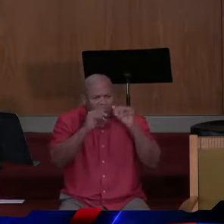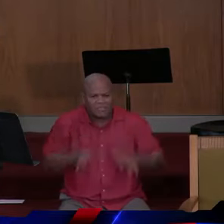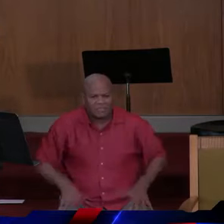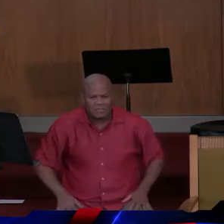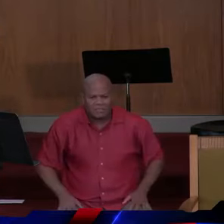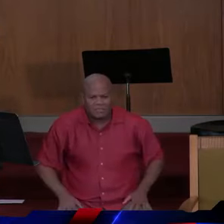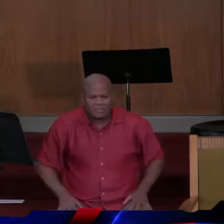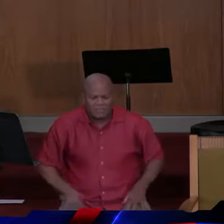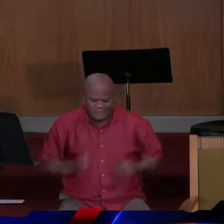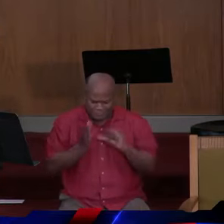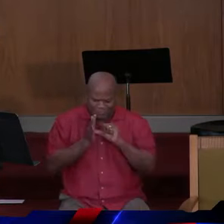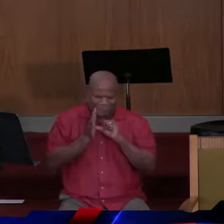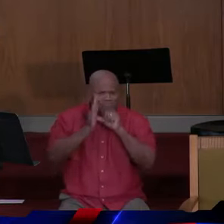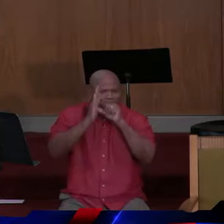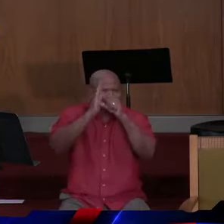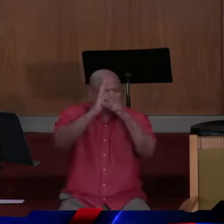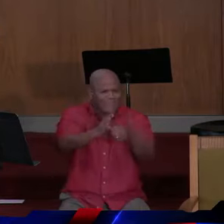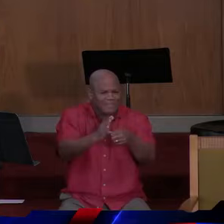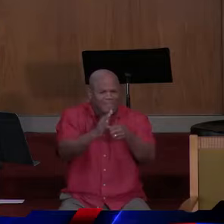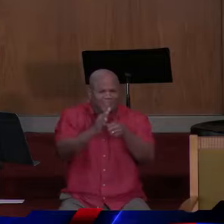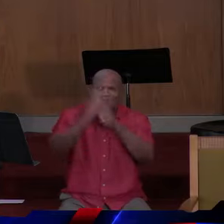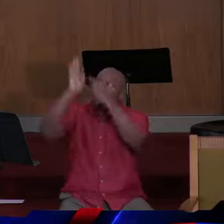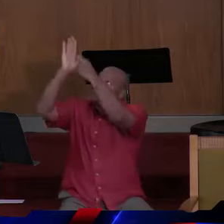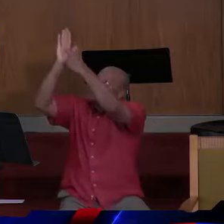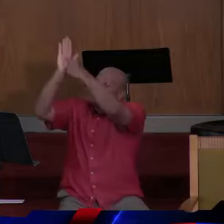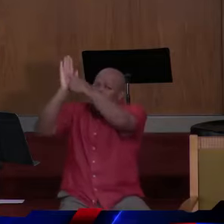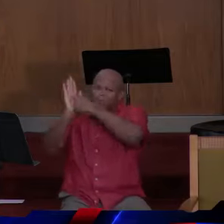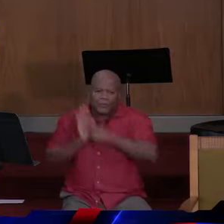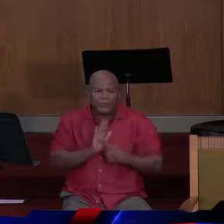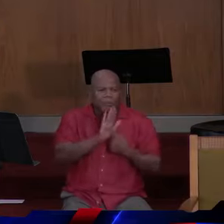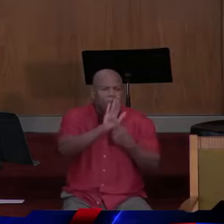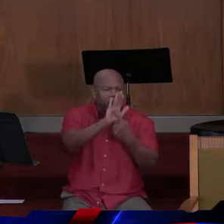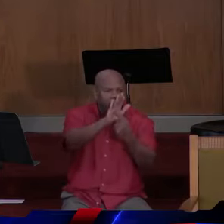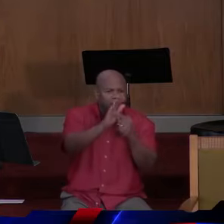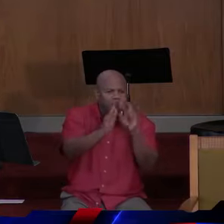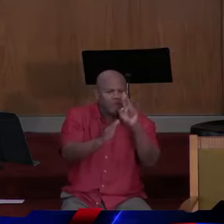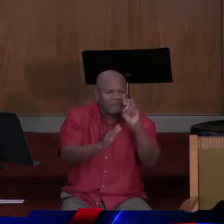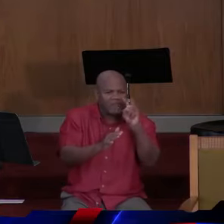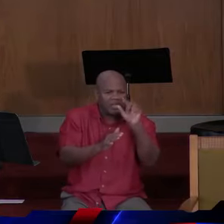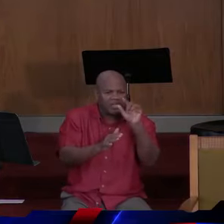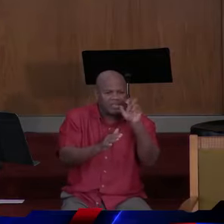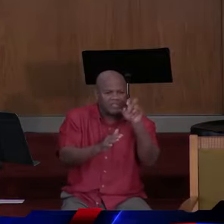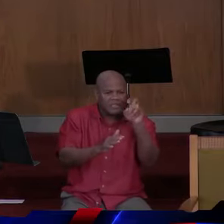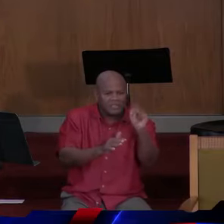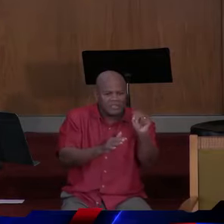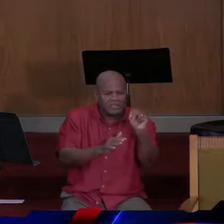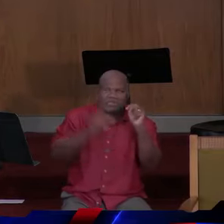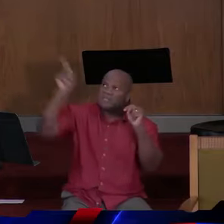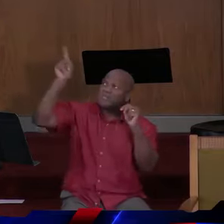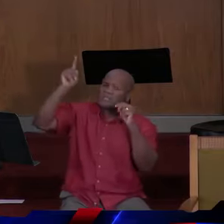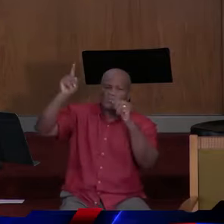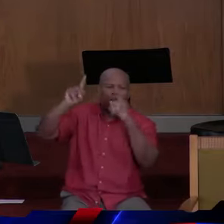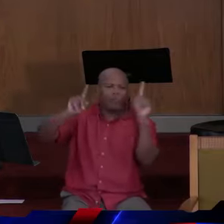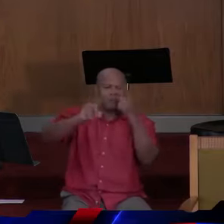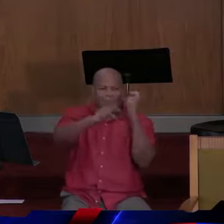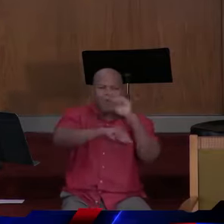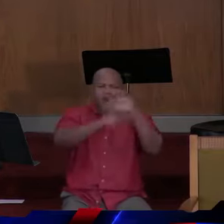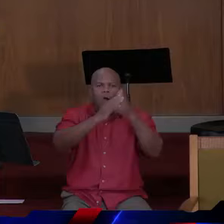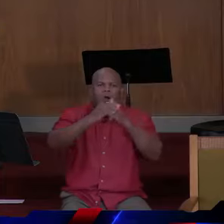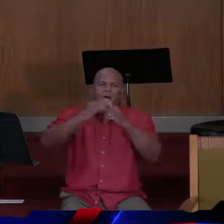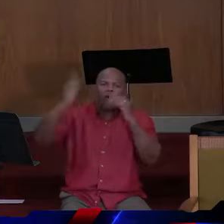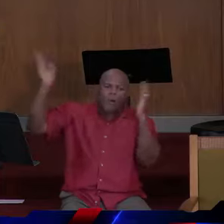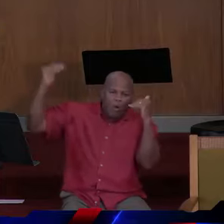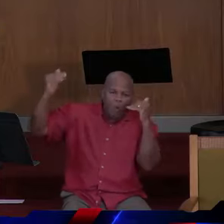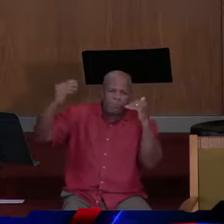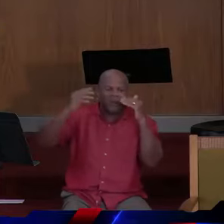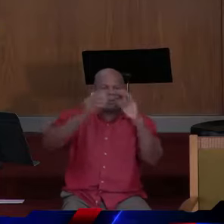emphasis is heightened on the revelation of that the God of Israel is the source of all grace, all blessing, all hope, and all